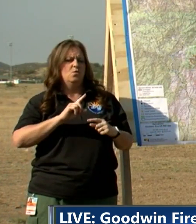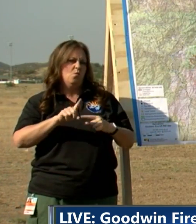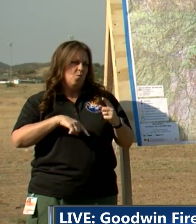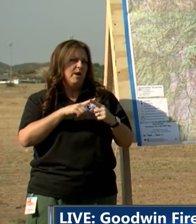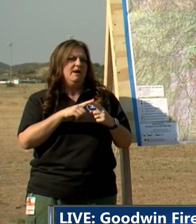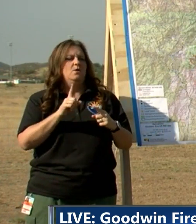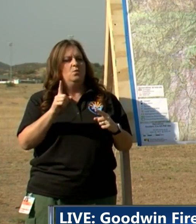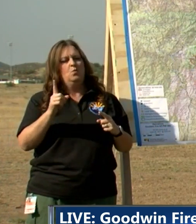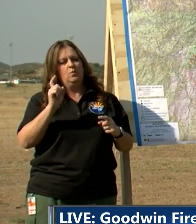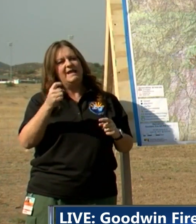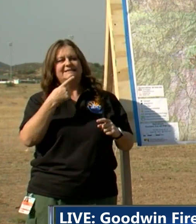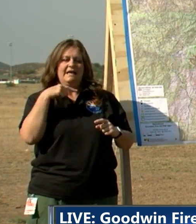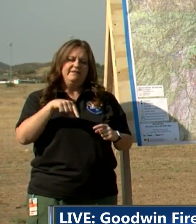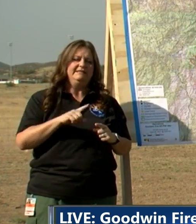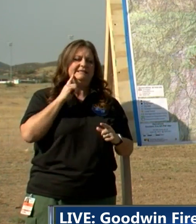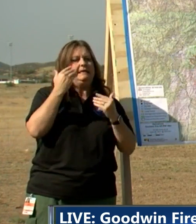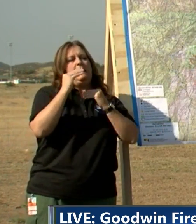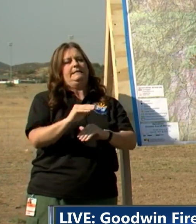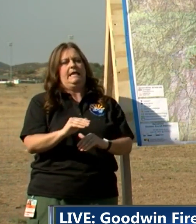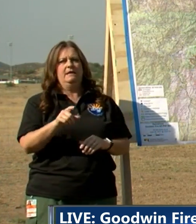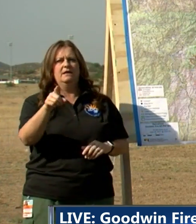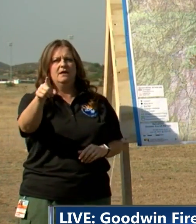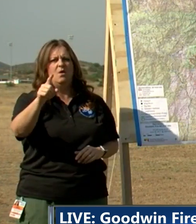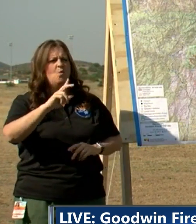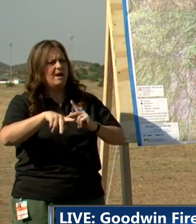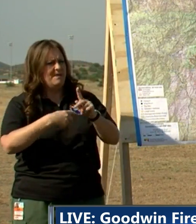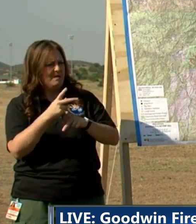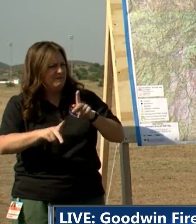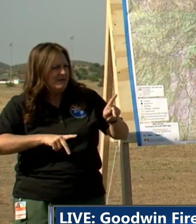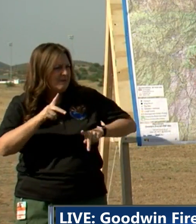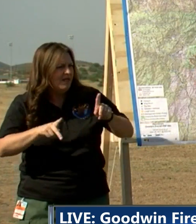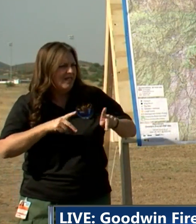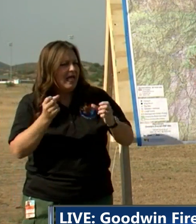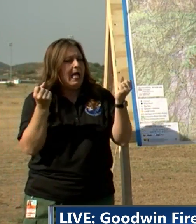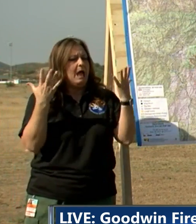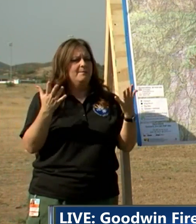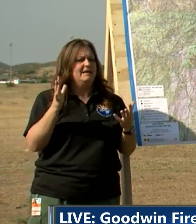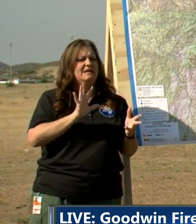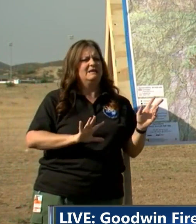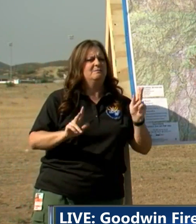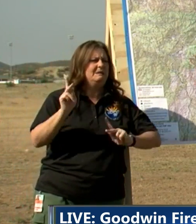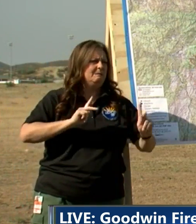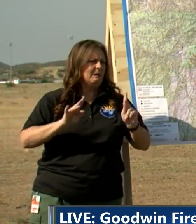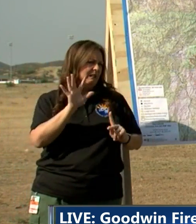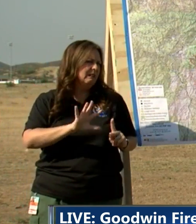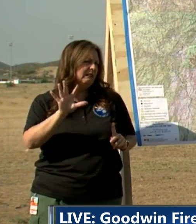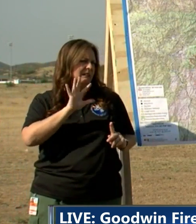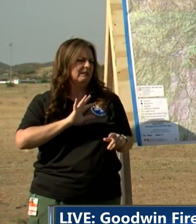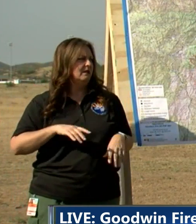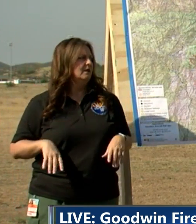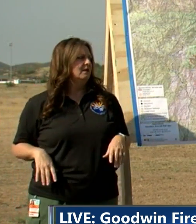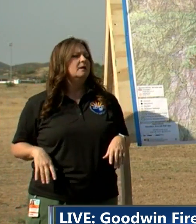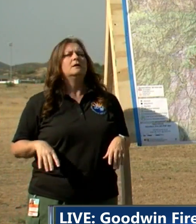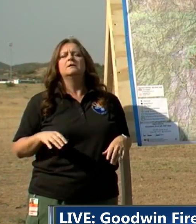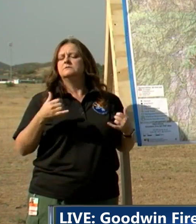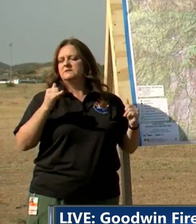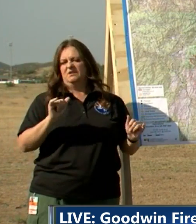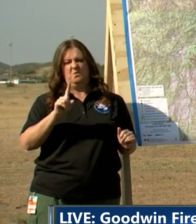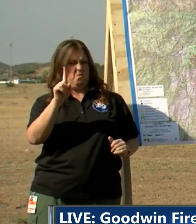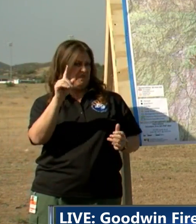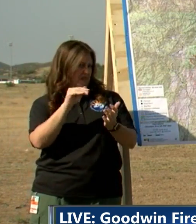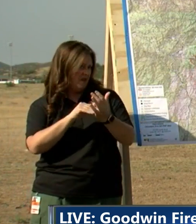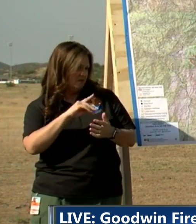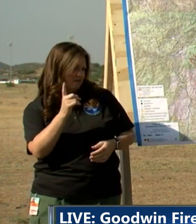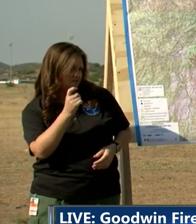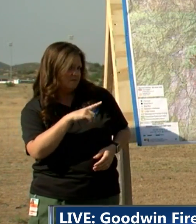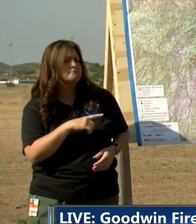this contained and move on. So What we're about still personnel? assessing. Are we still talking about 1,000? Yeah, we still have all those personnel on